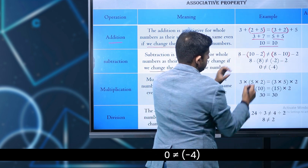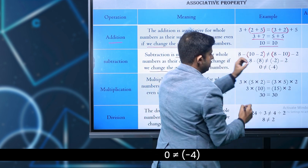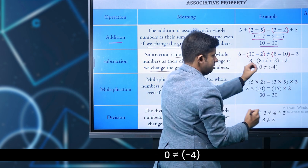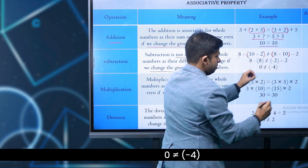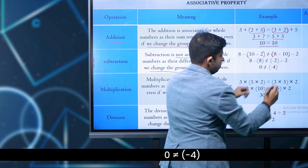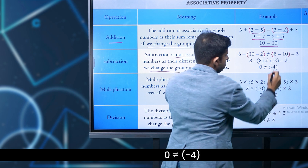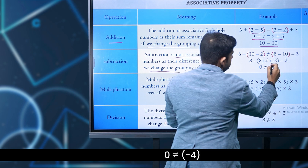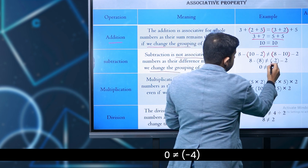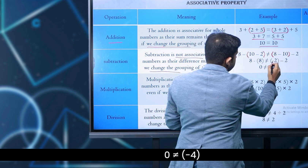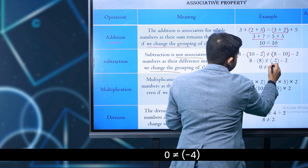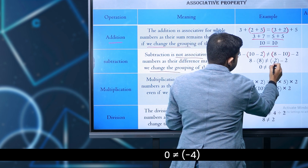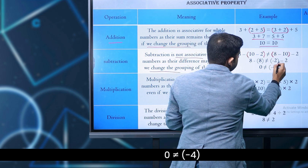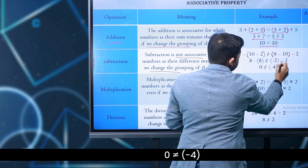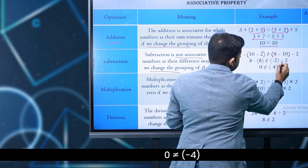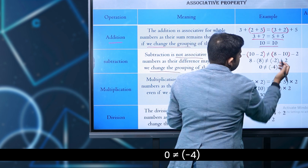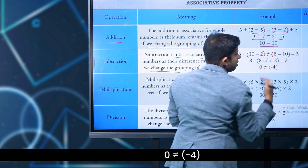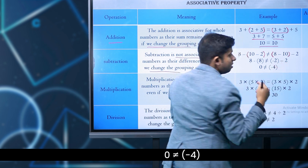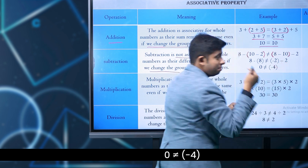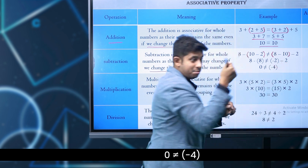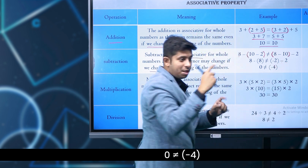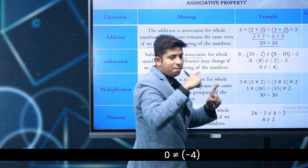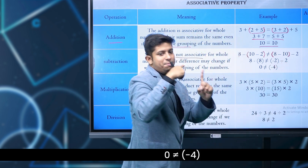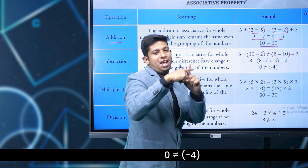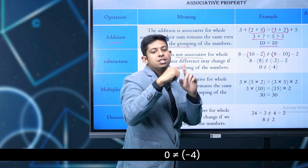0 not equal to minus 4.